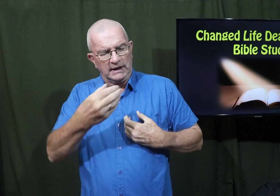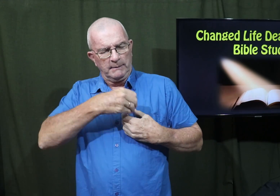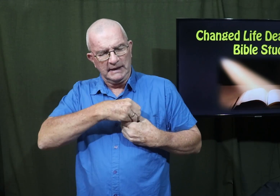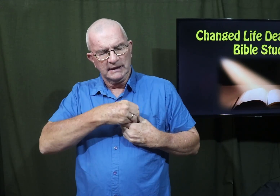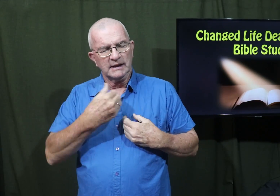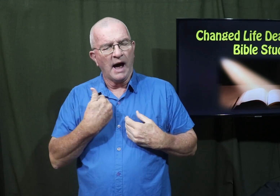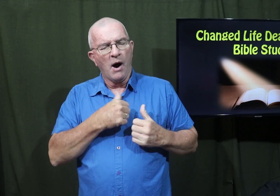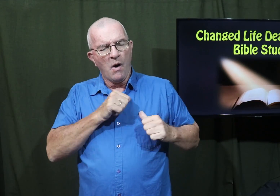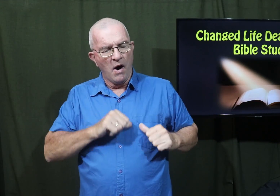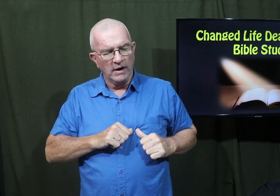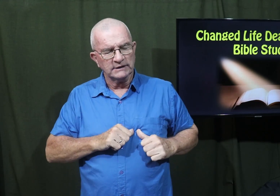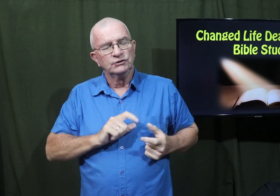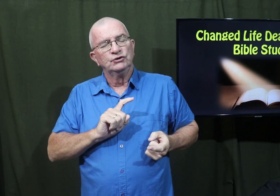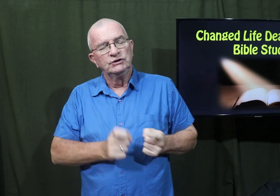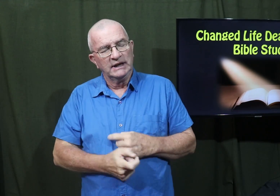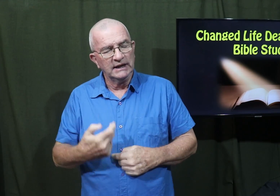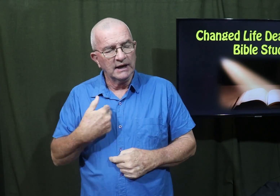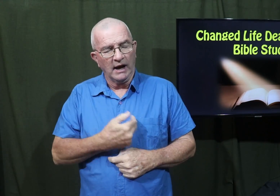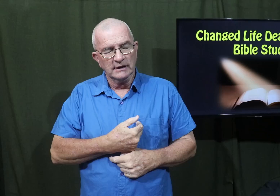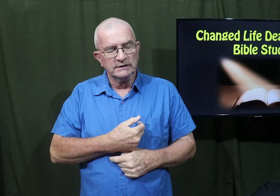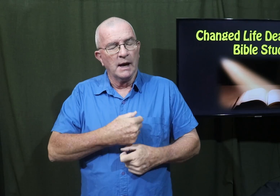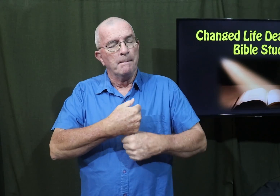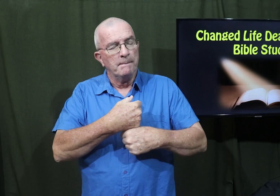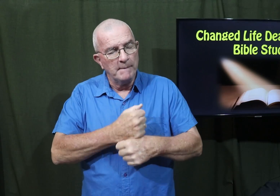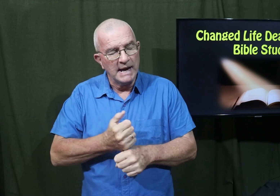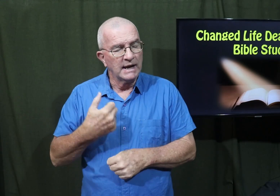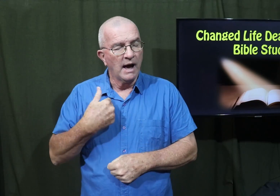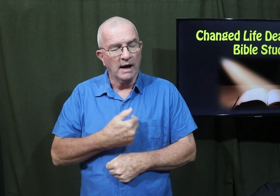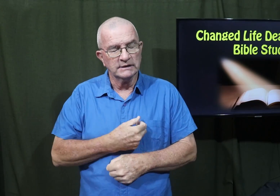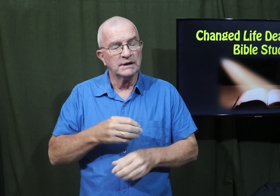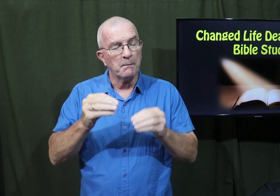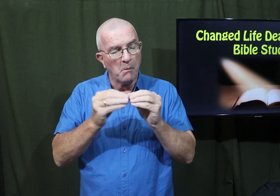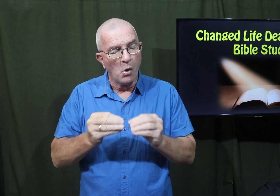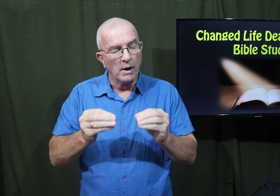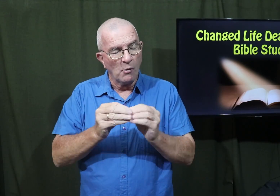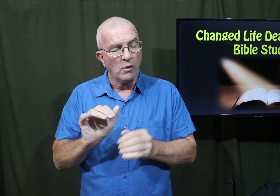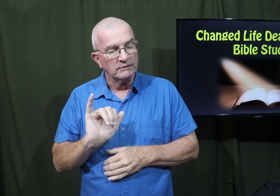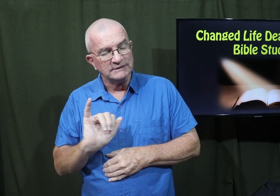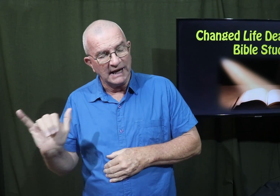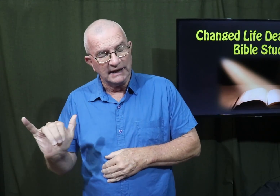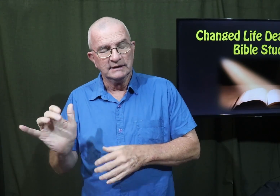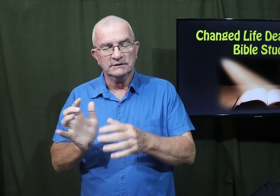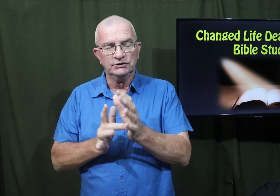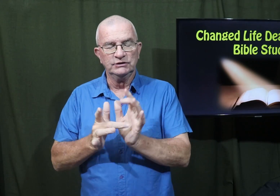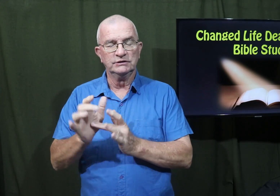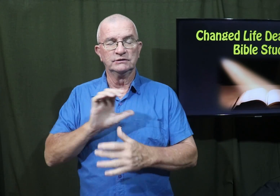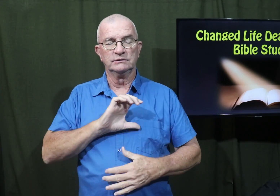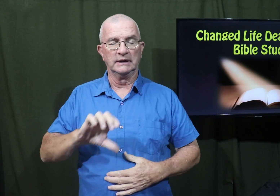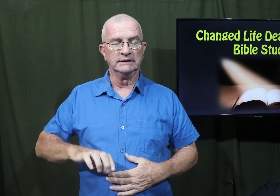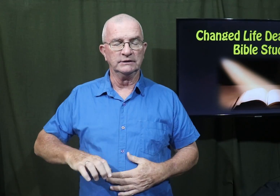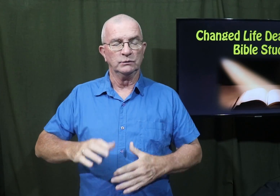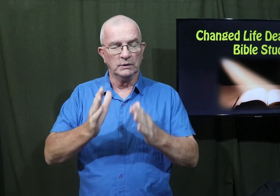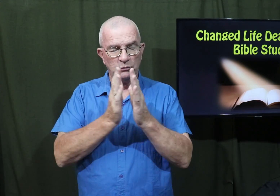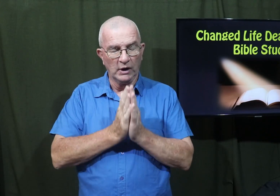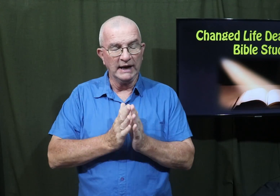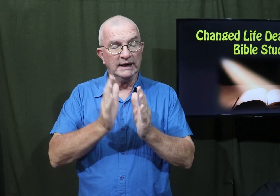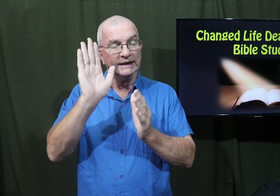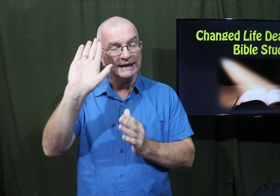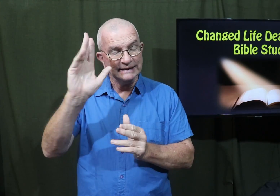We pray that your Word would come into our hearts and change us and make us more like Jesus Christ. We pray